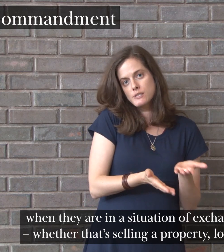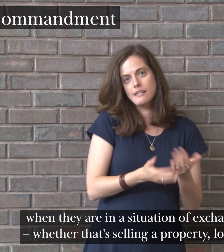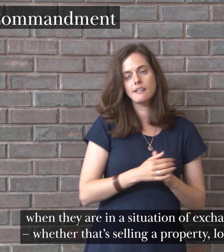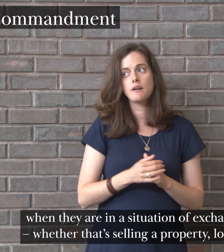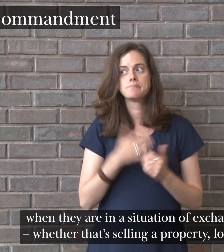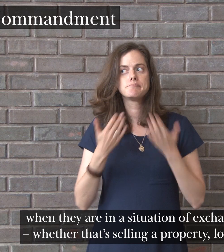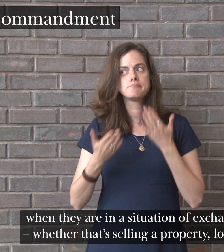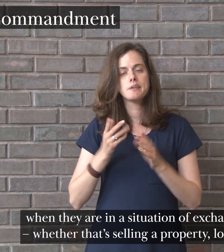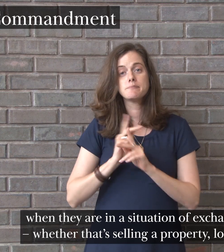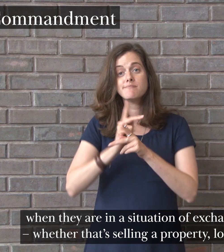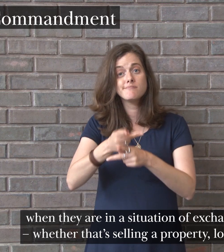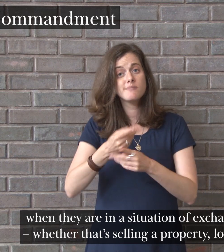loaning money,